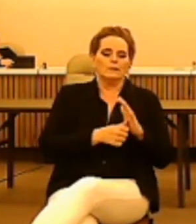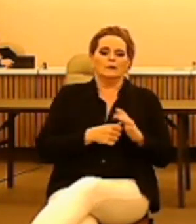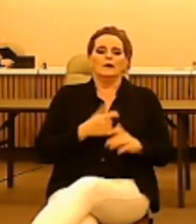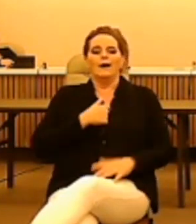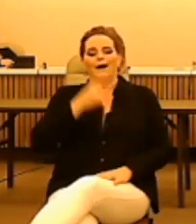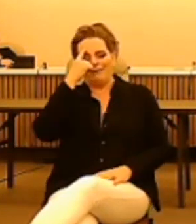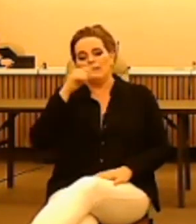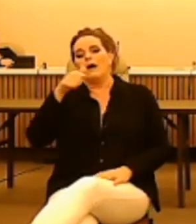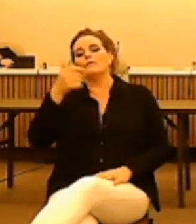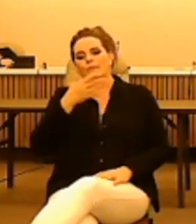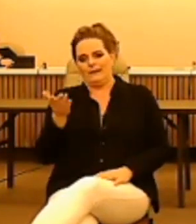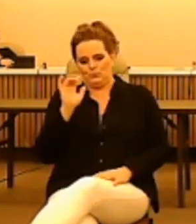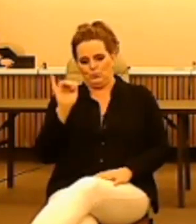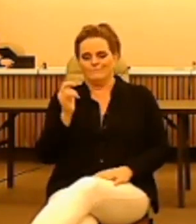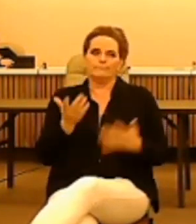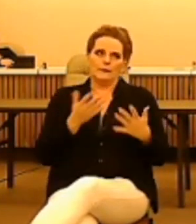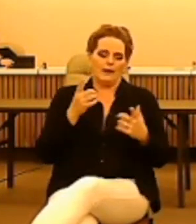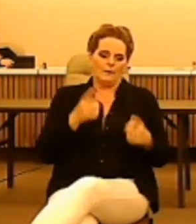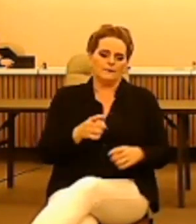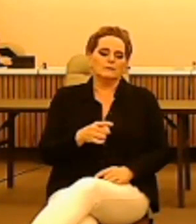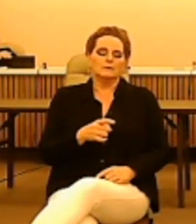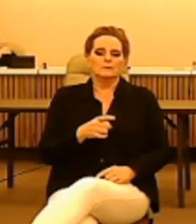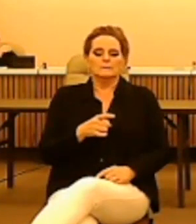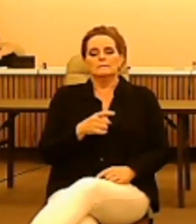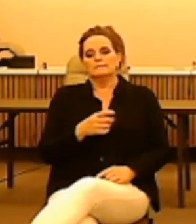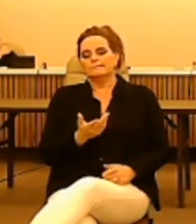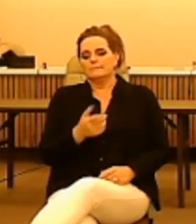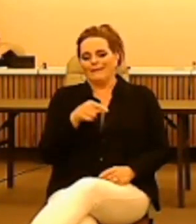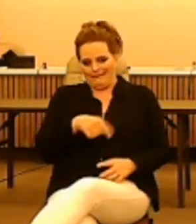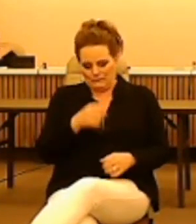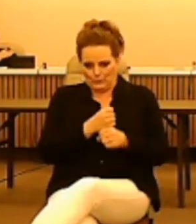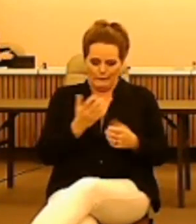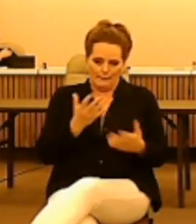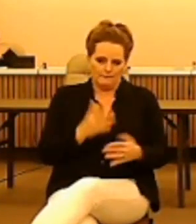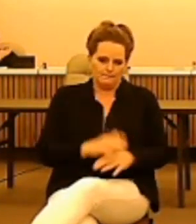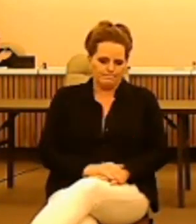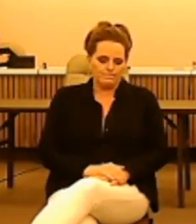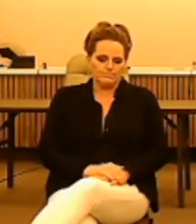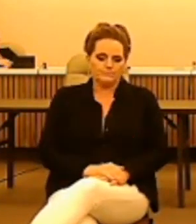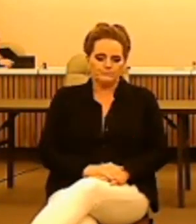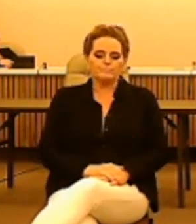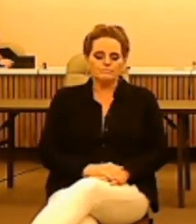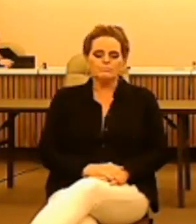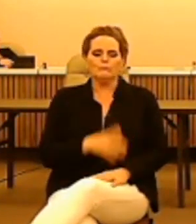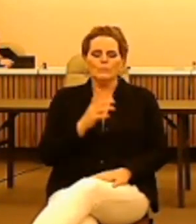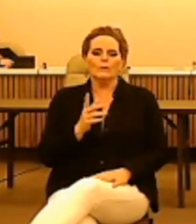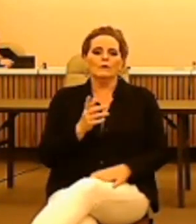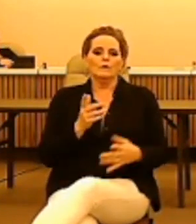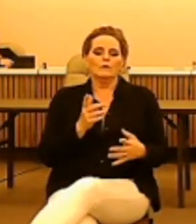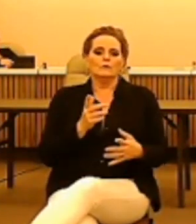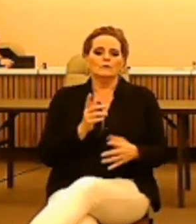think the other thing that probably should happen over the course of this year that we're in this trial period, that